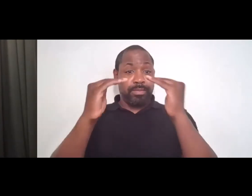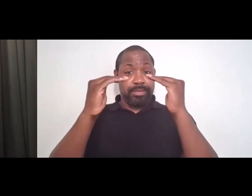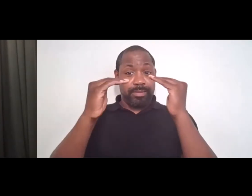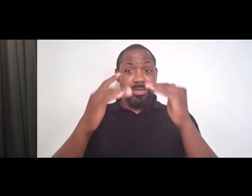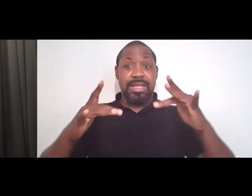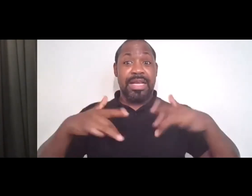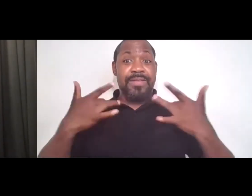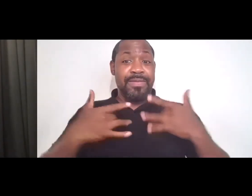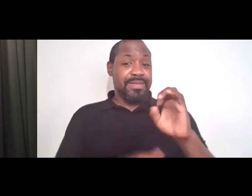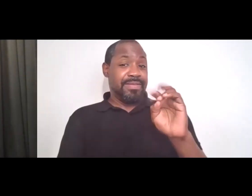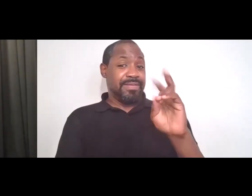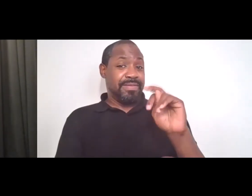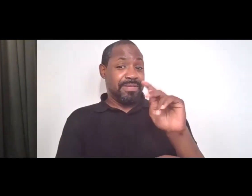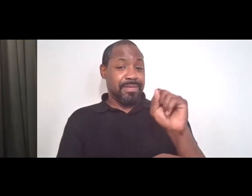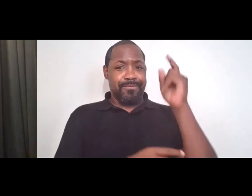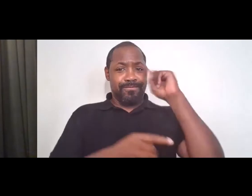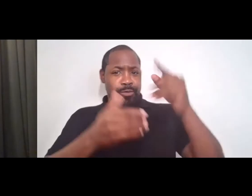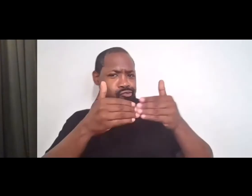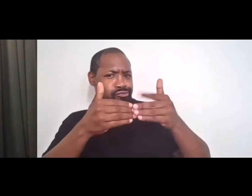Okay, so the next item on the agenda is events that are upcoming.